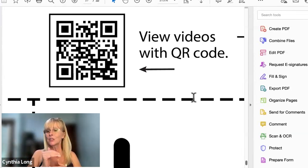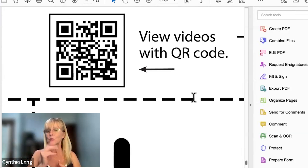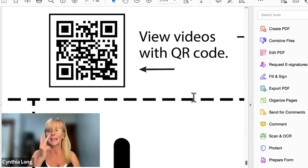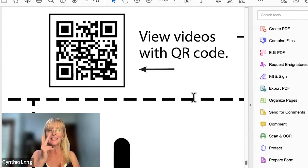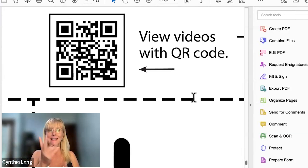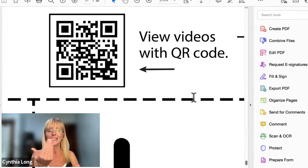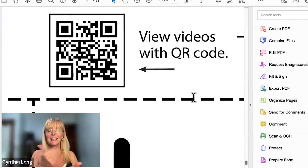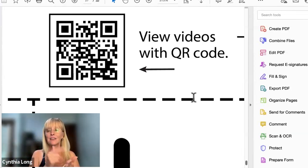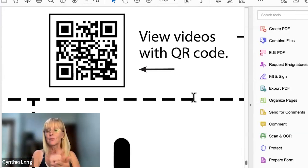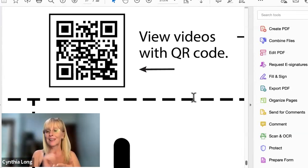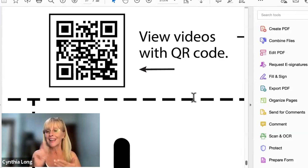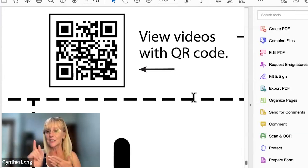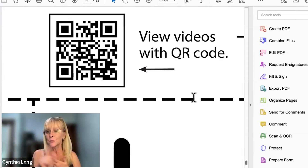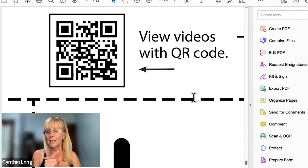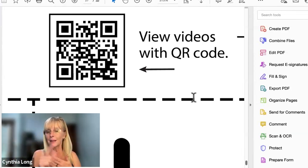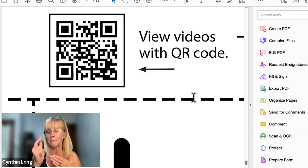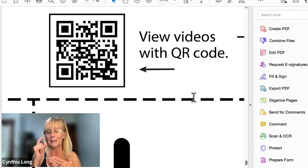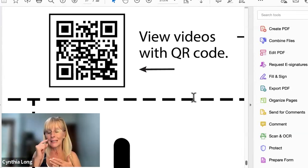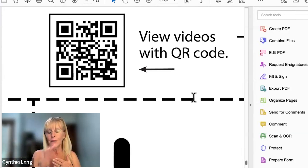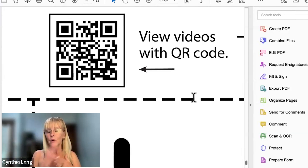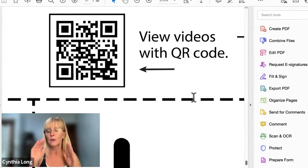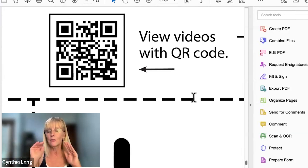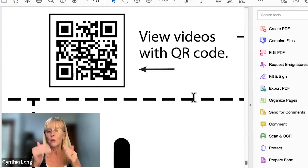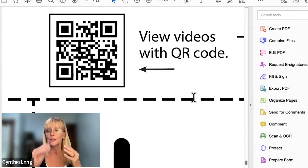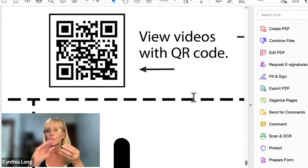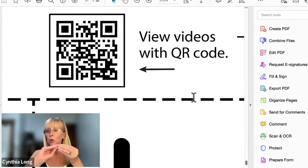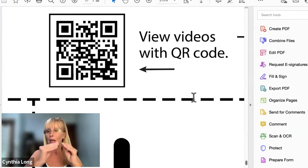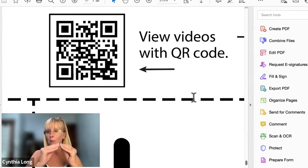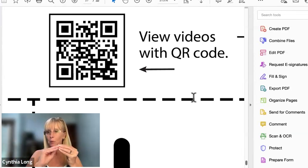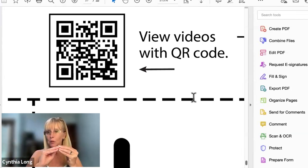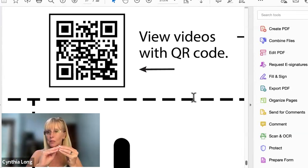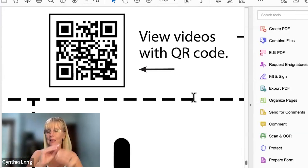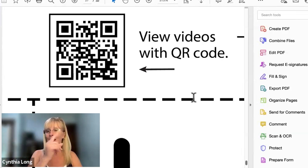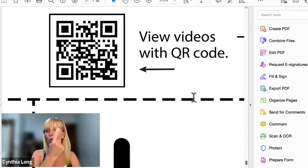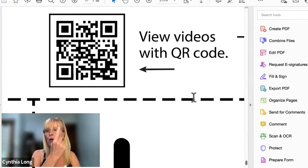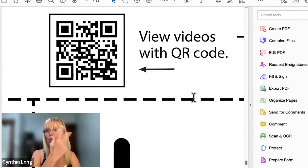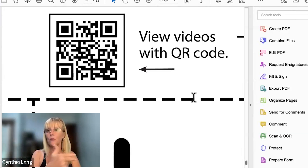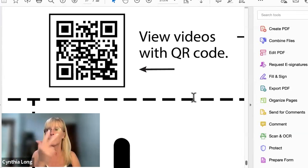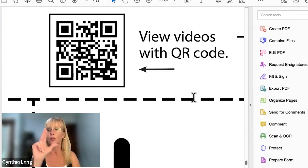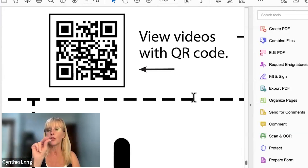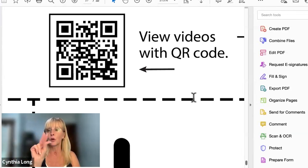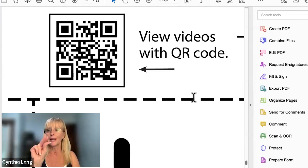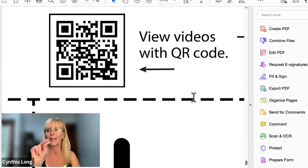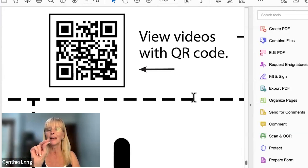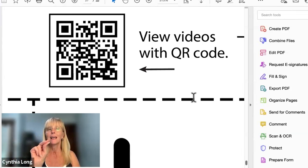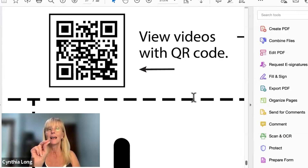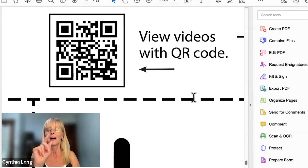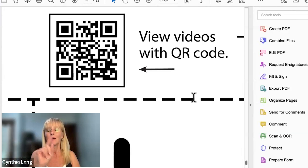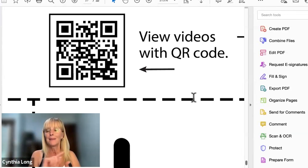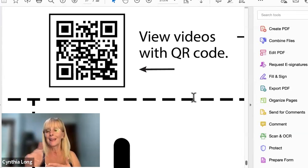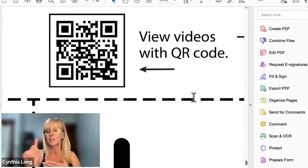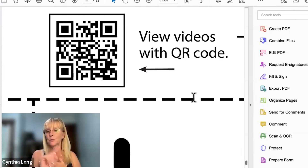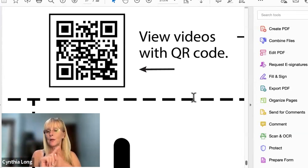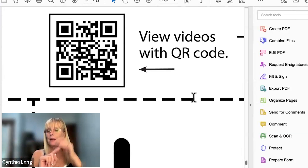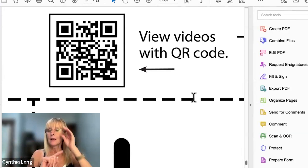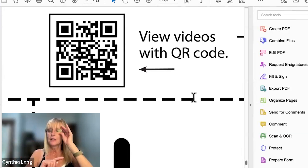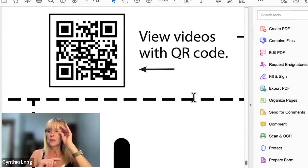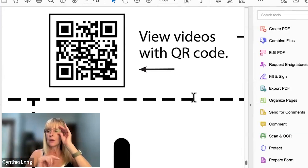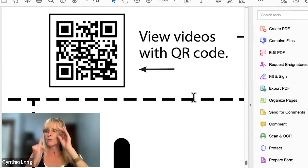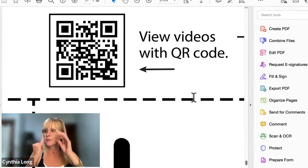you'd like to see again for next week, I believe we're going to focus on numbers like 1 through 30 next week. So if there's